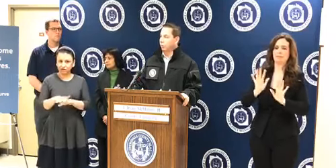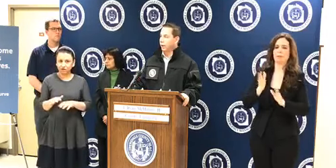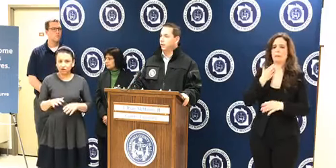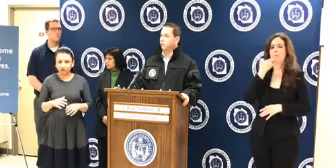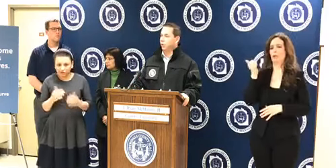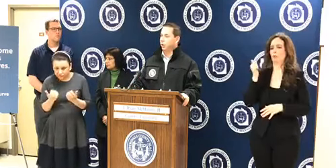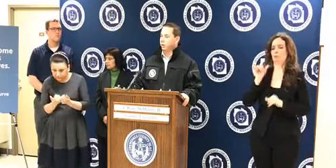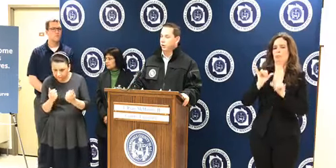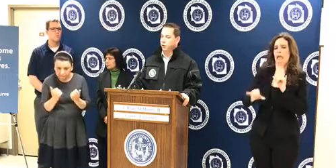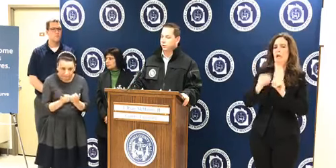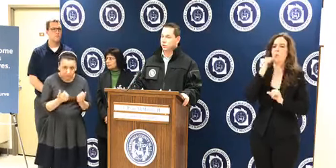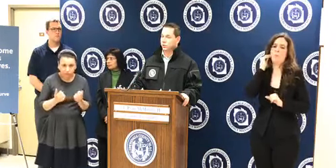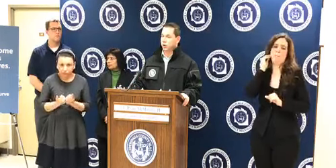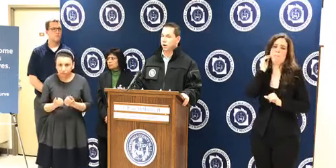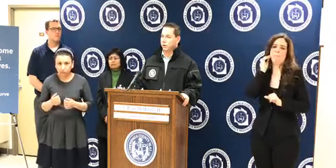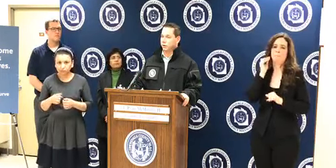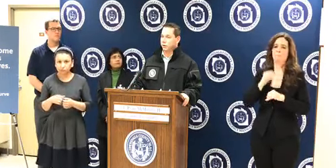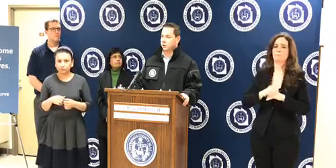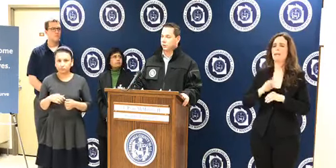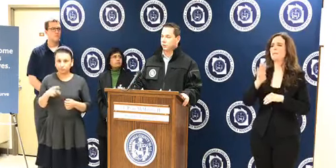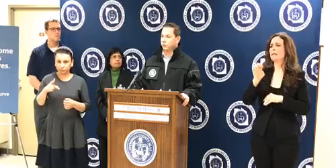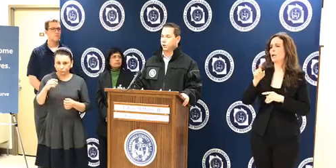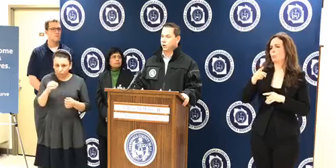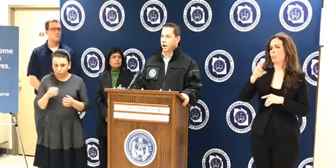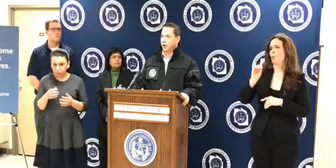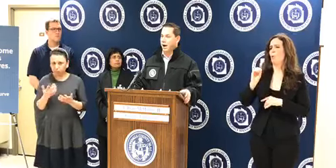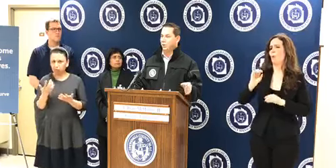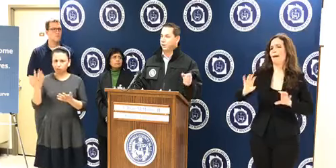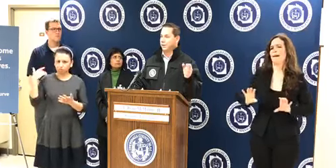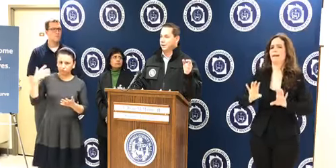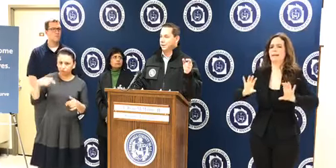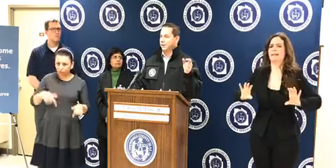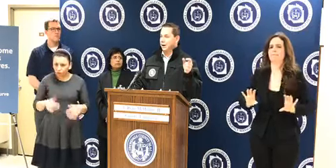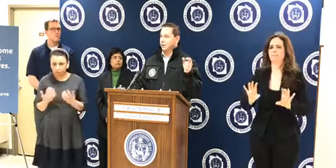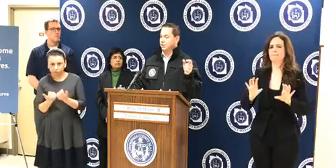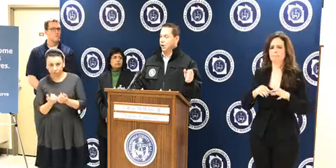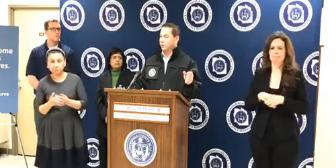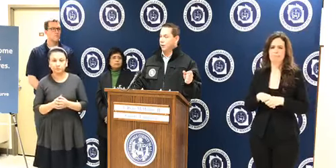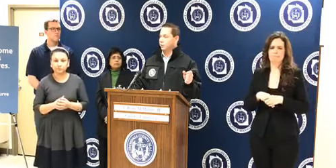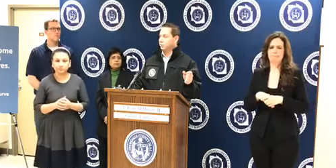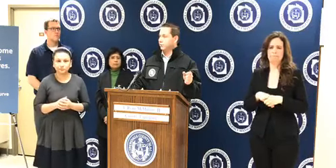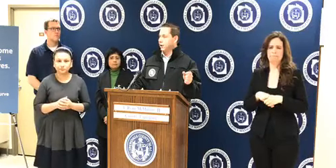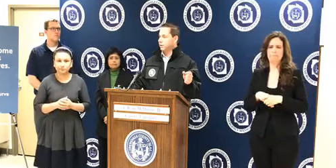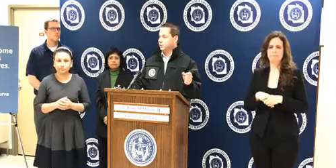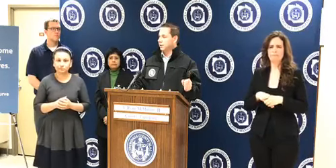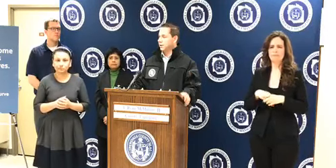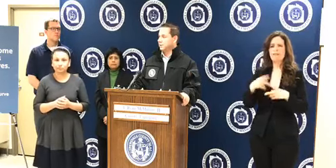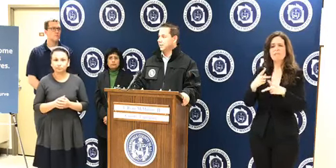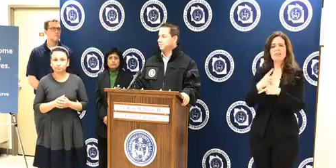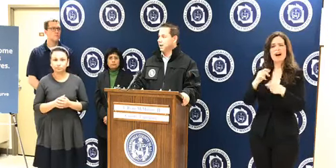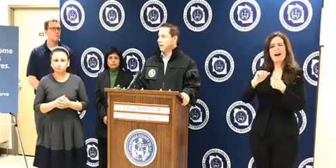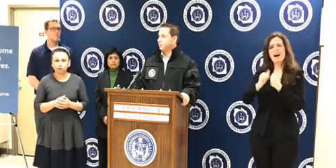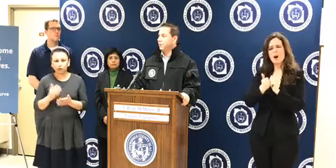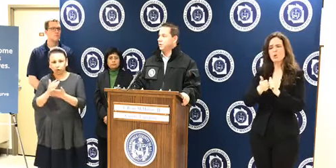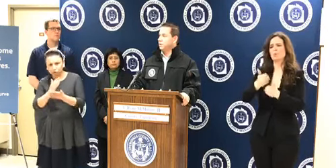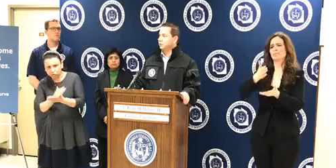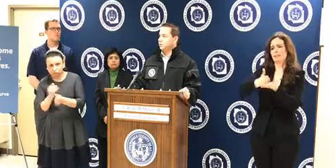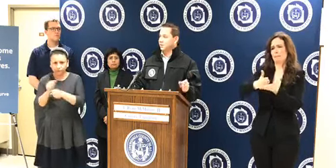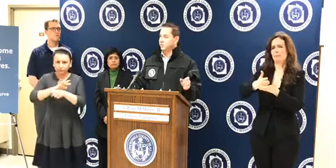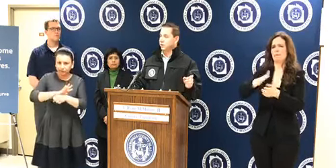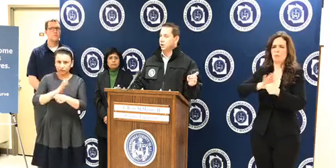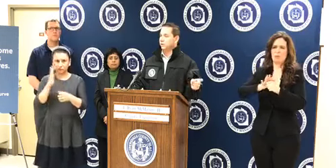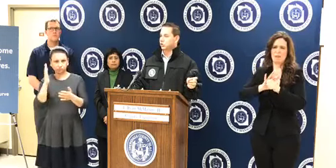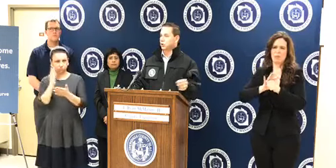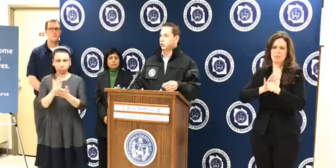we're all planning for is to figure out how we can starve out the virus and at the same time keep